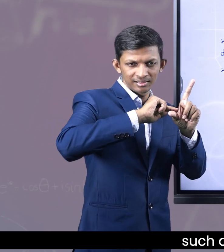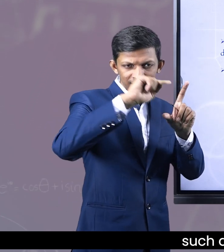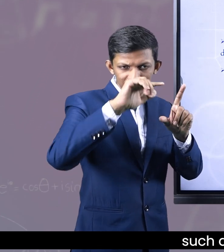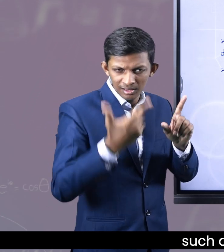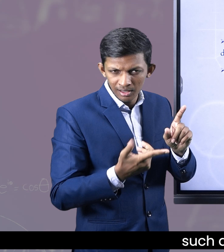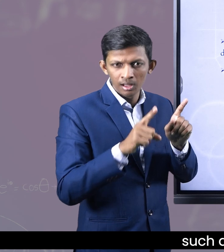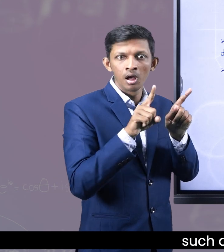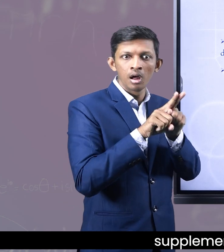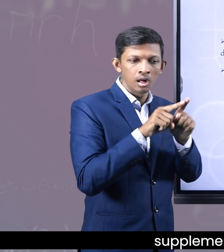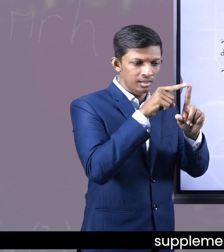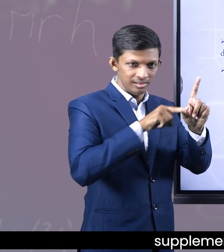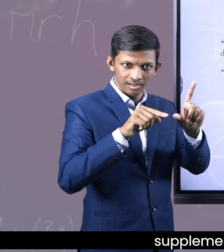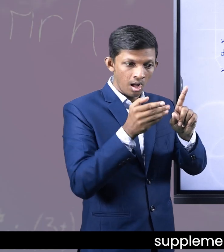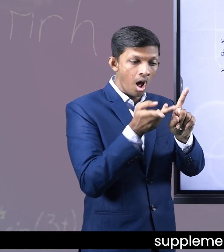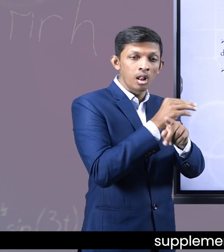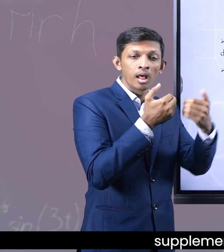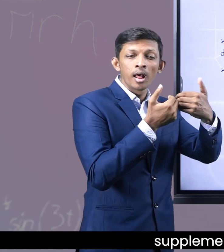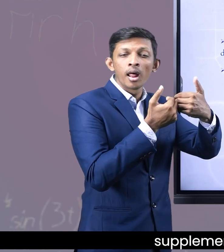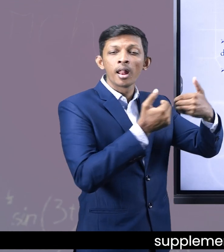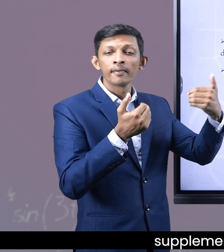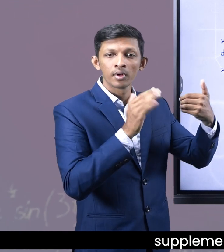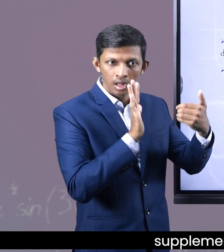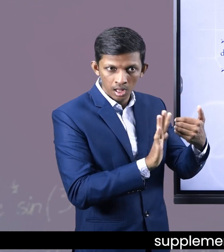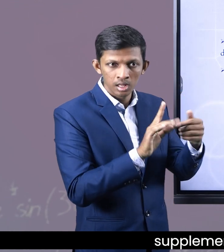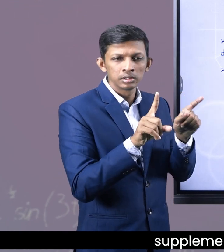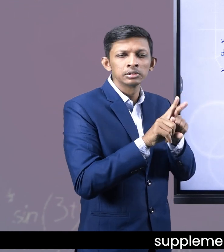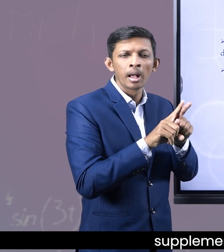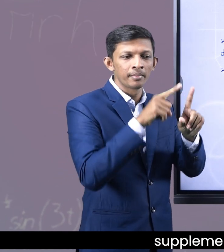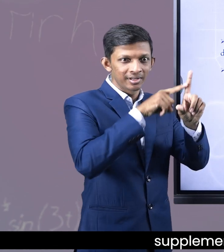angles, supplementary angles, adjacent angles,